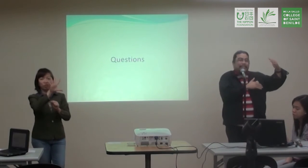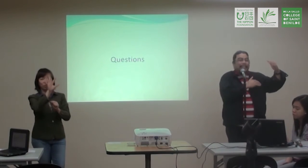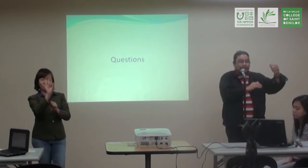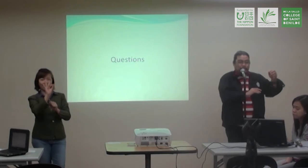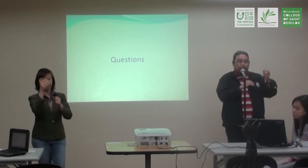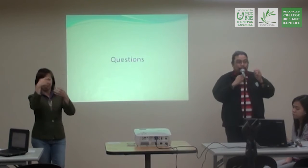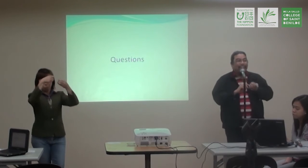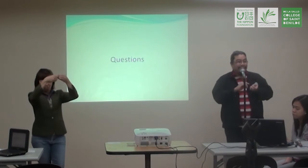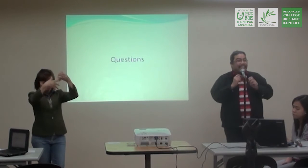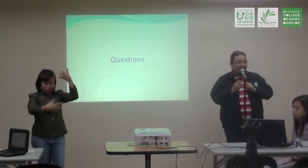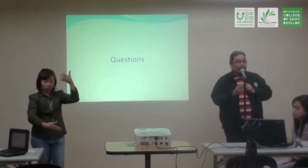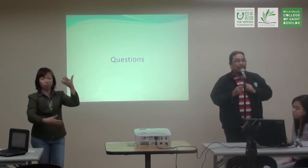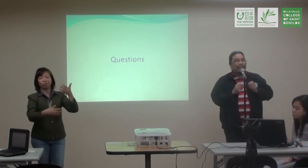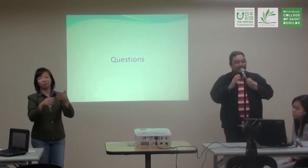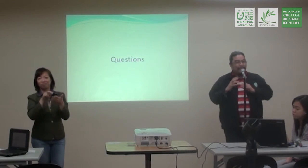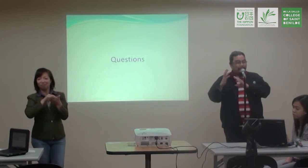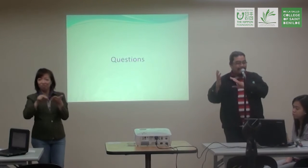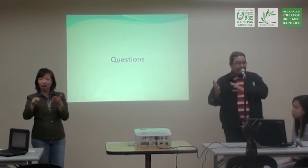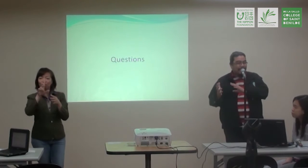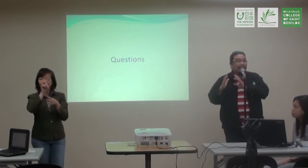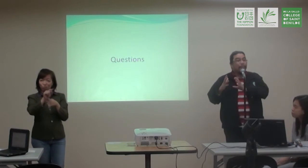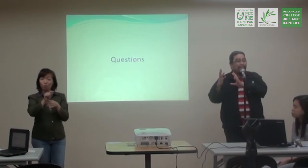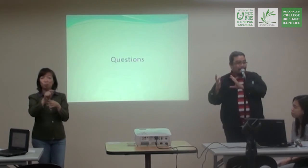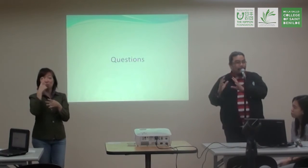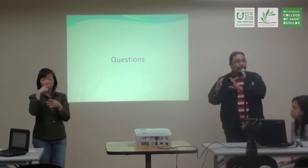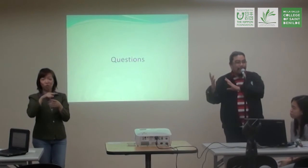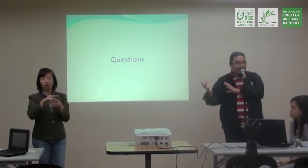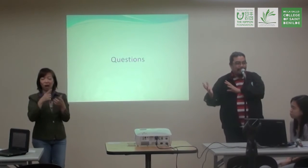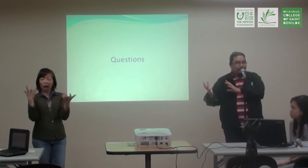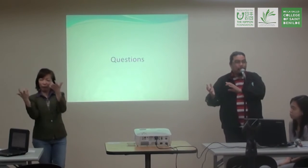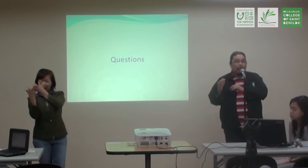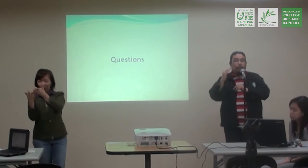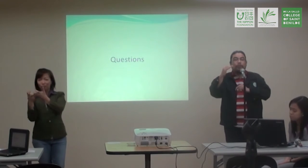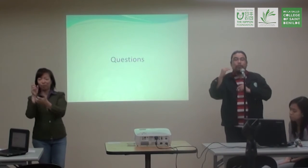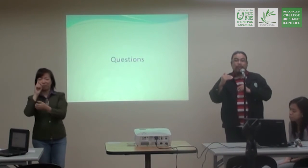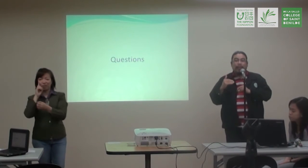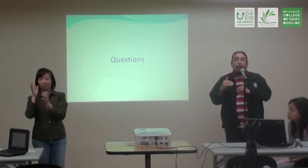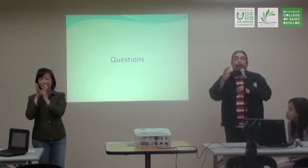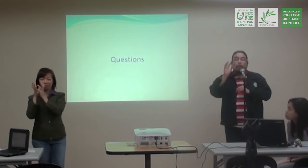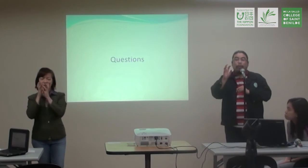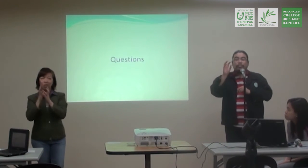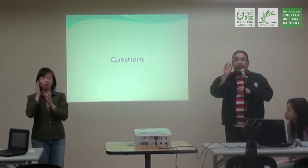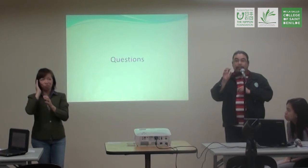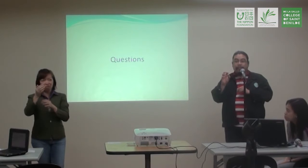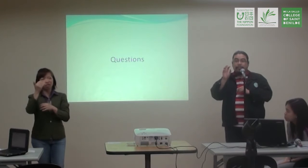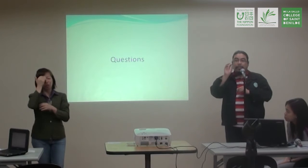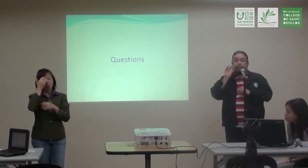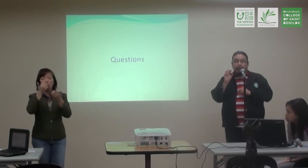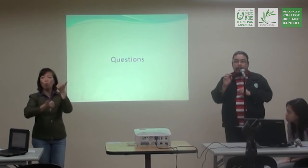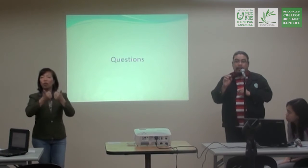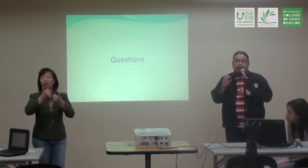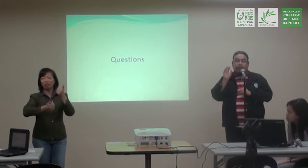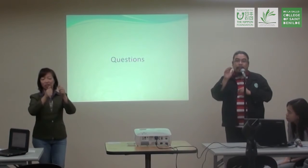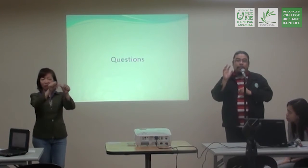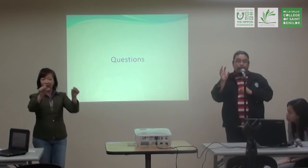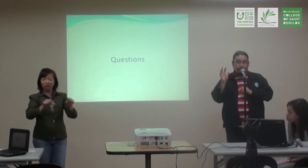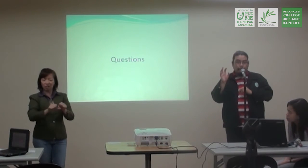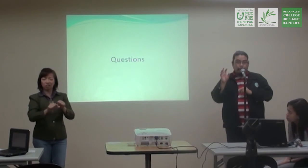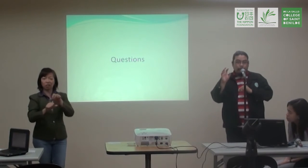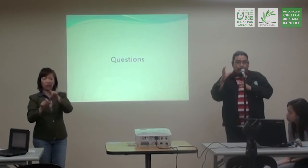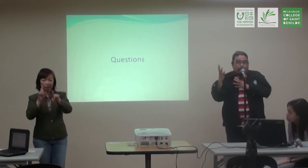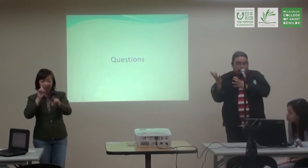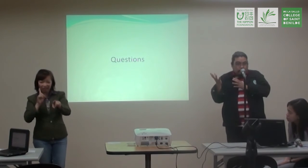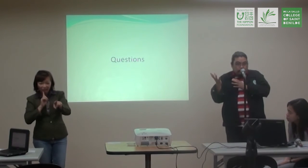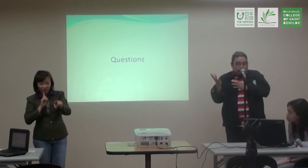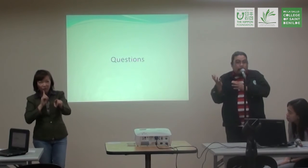items. It's nice to do test adaptation for it. So I will do now which areas in particular are